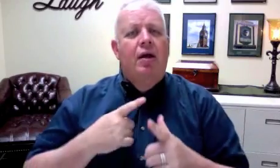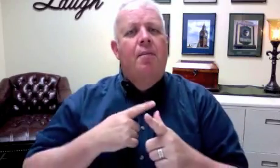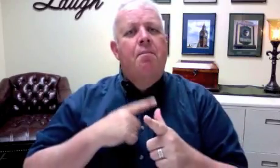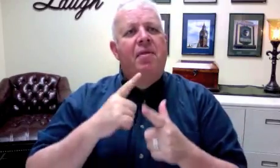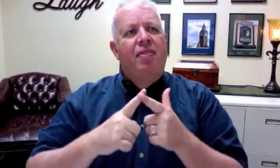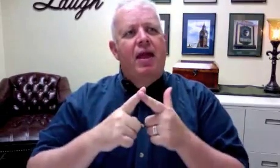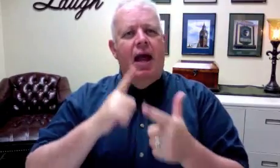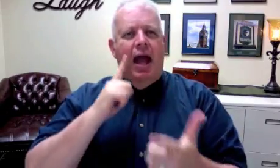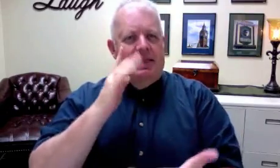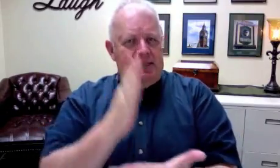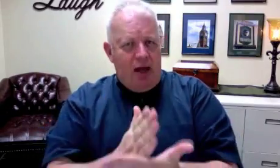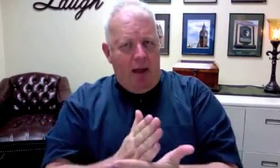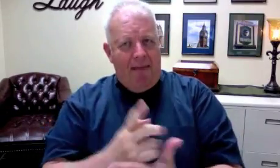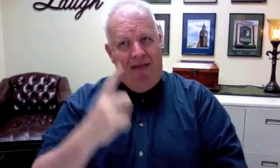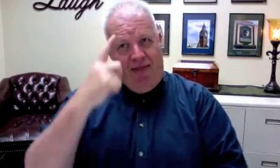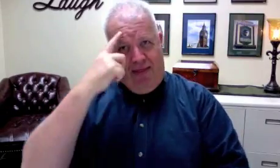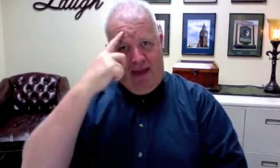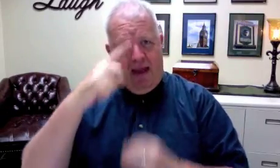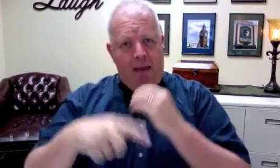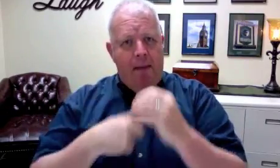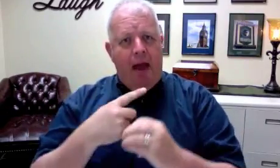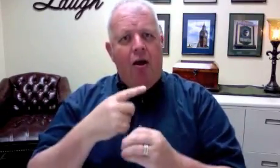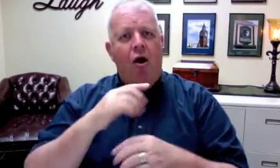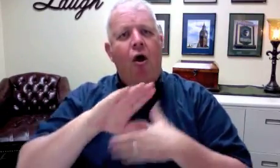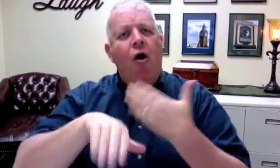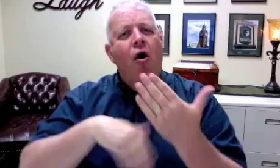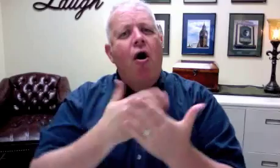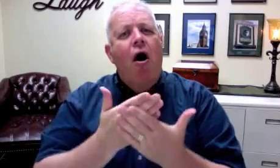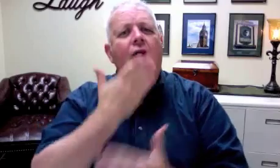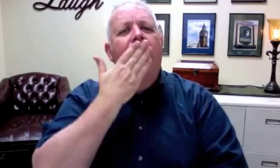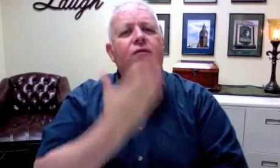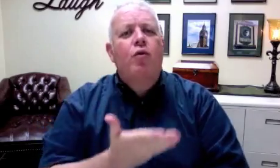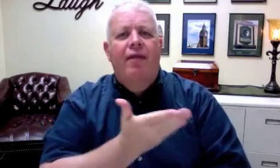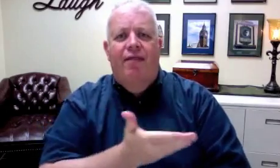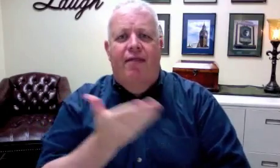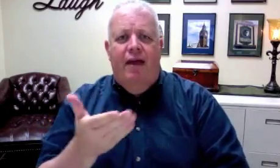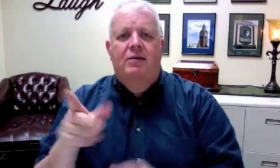about all of the good things that are also happening right now.